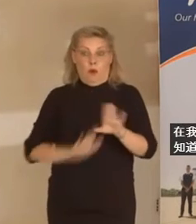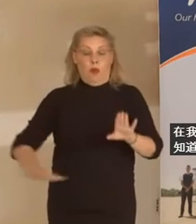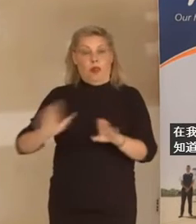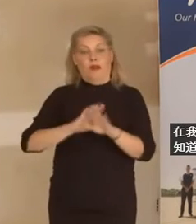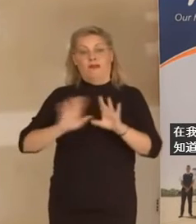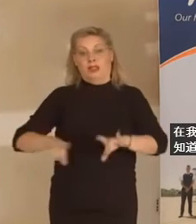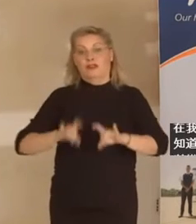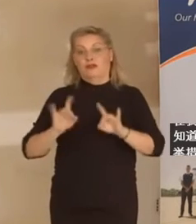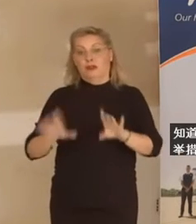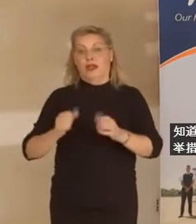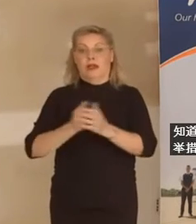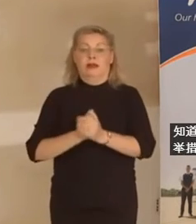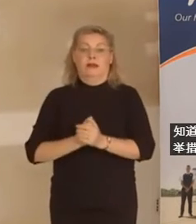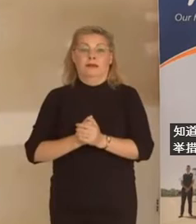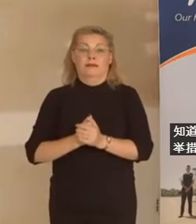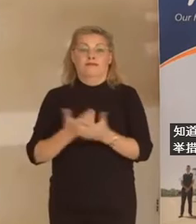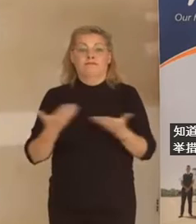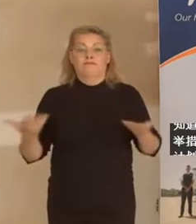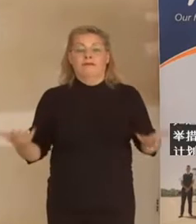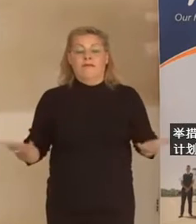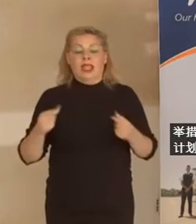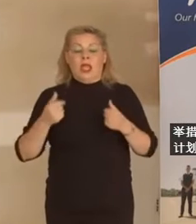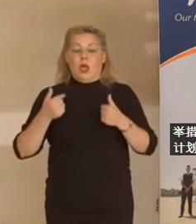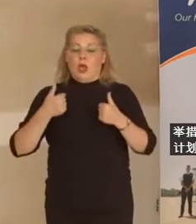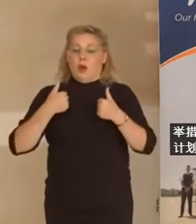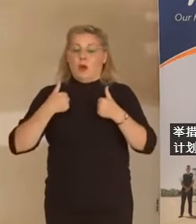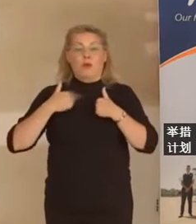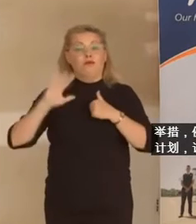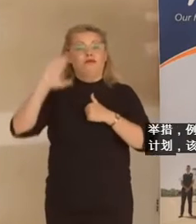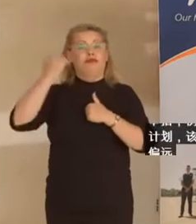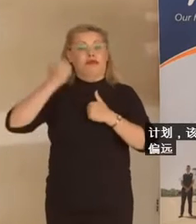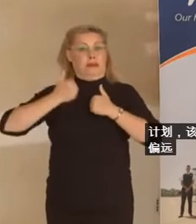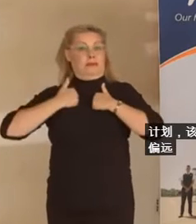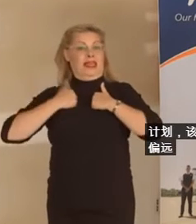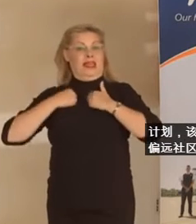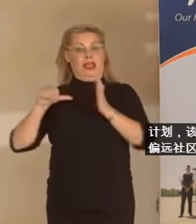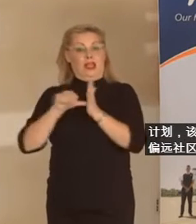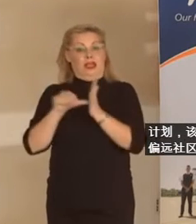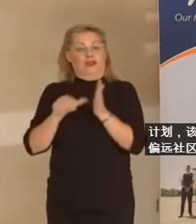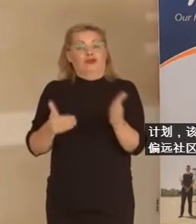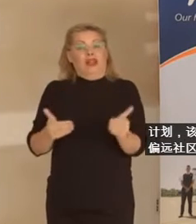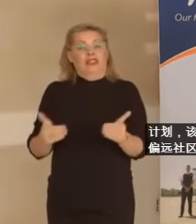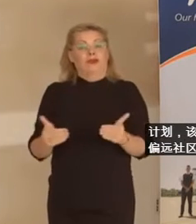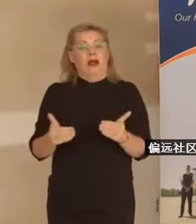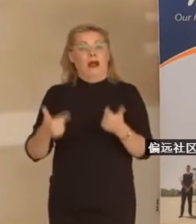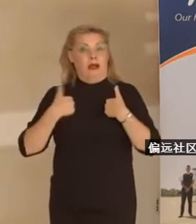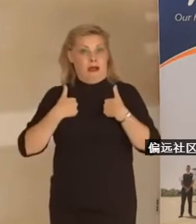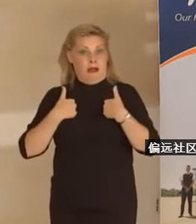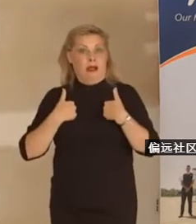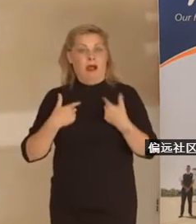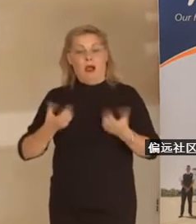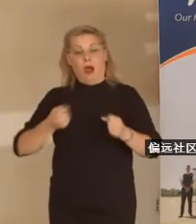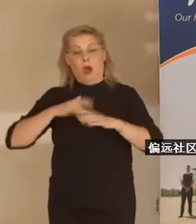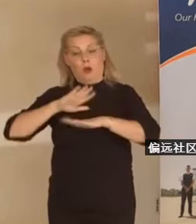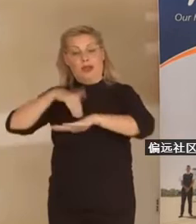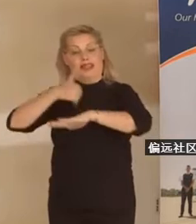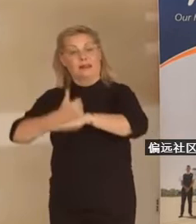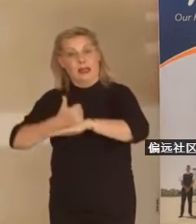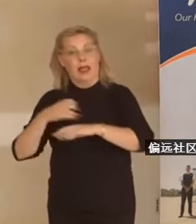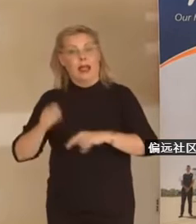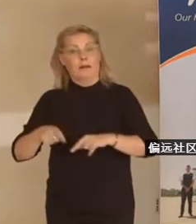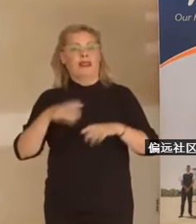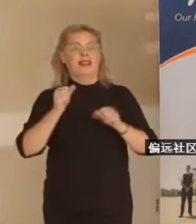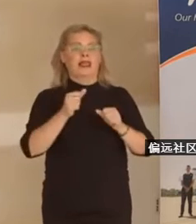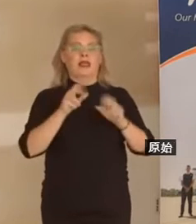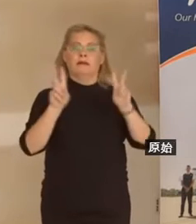Treasurer, initiatives like the Road to Home program, which went out to regional and remote communities in terms of constructing